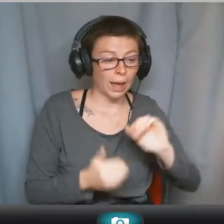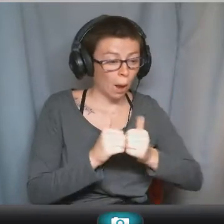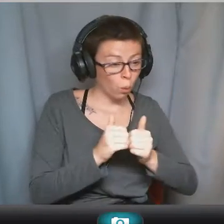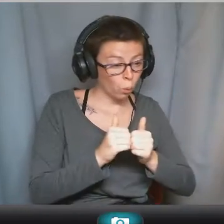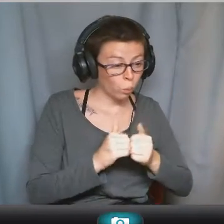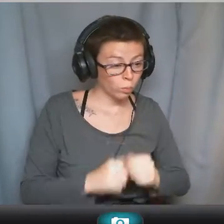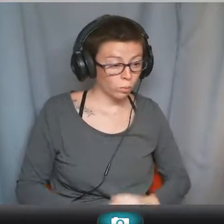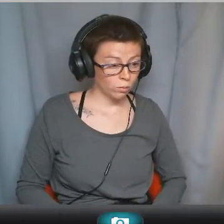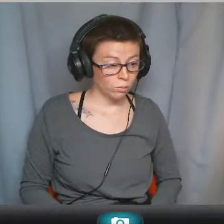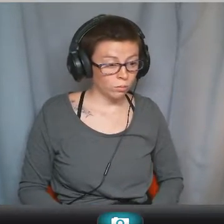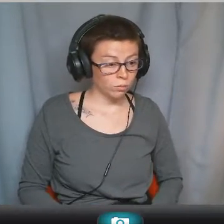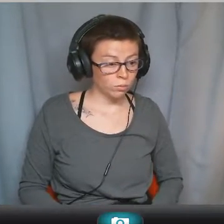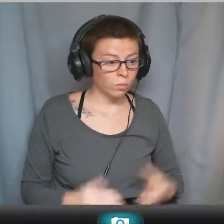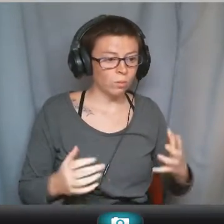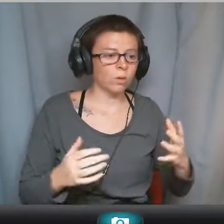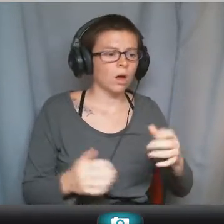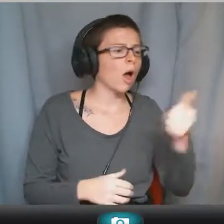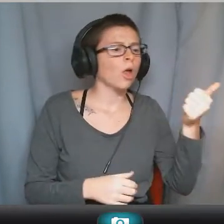Another time of the year.